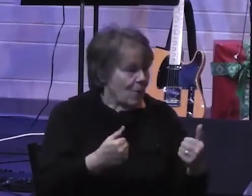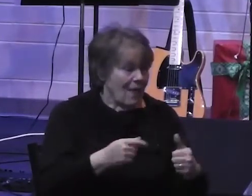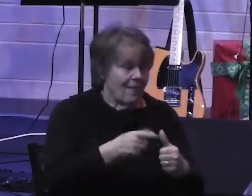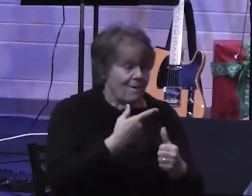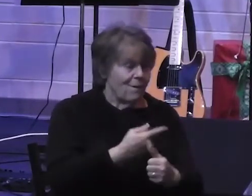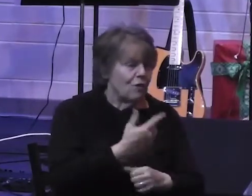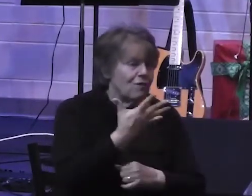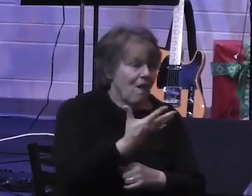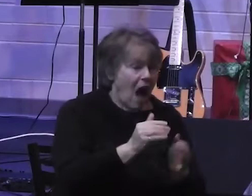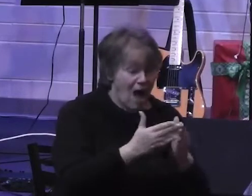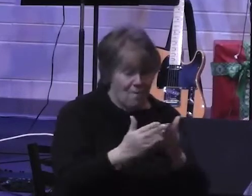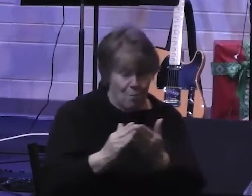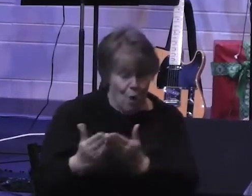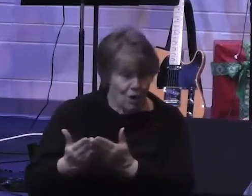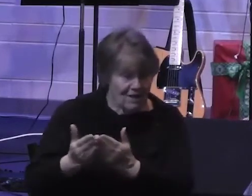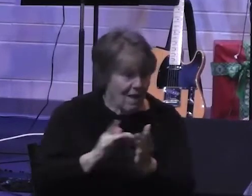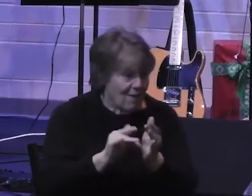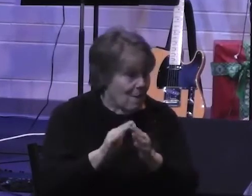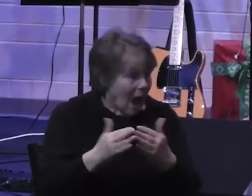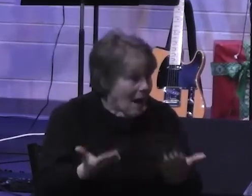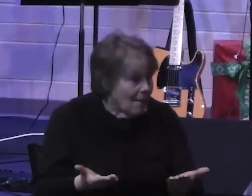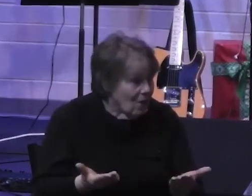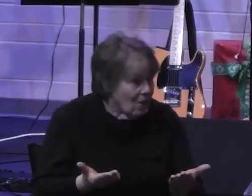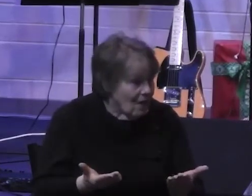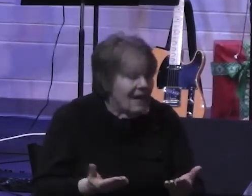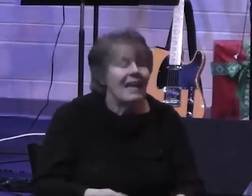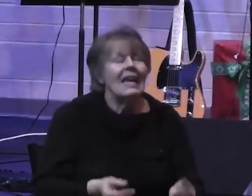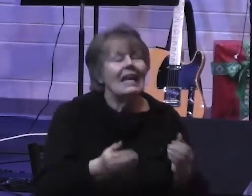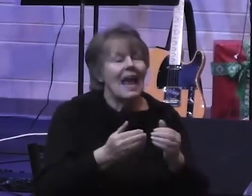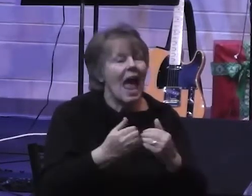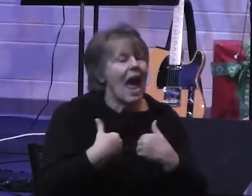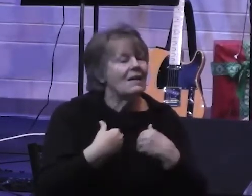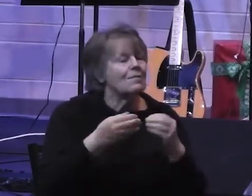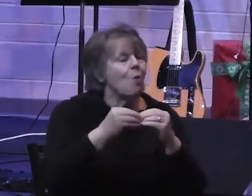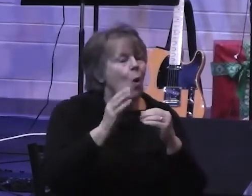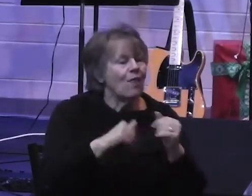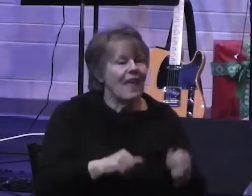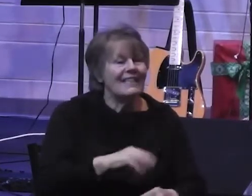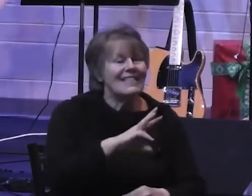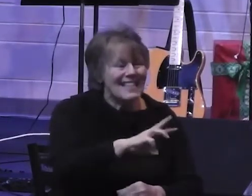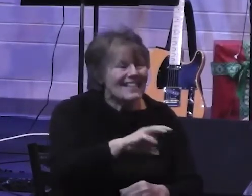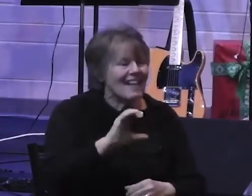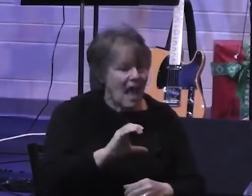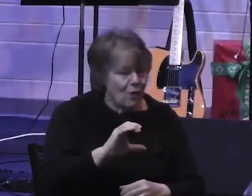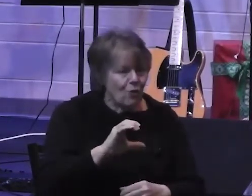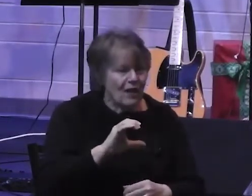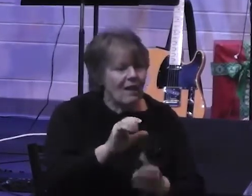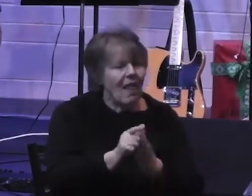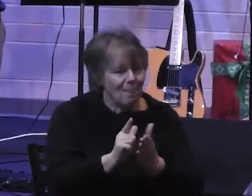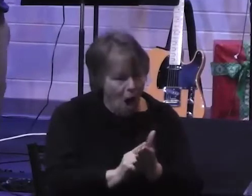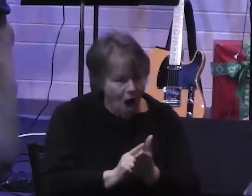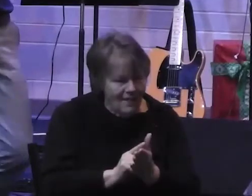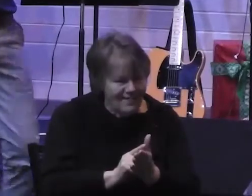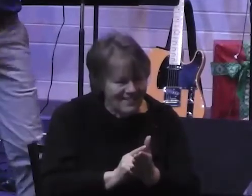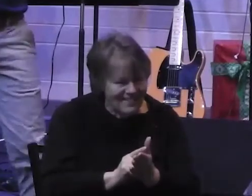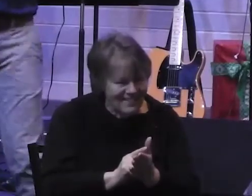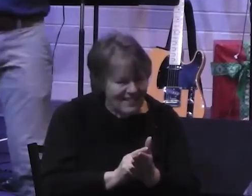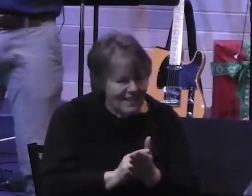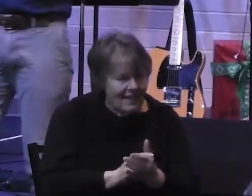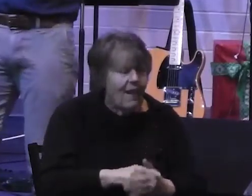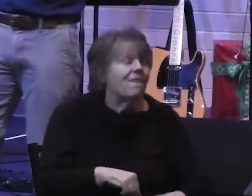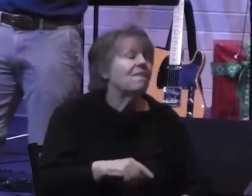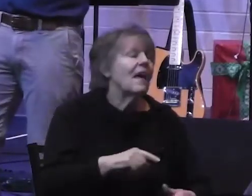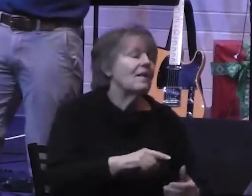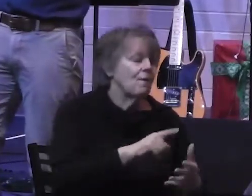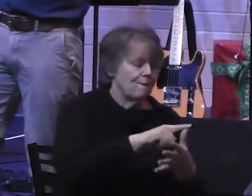whole have over 600 different specific laws. And then last but not least, the first 5 books of the